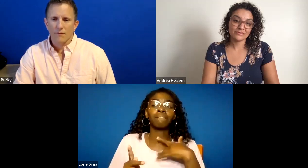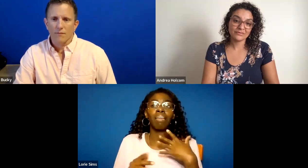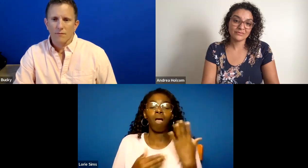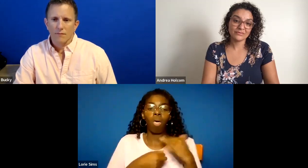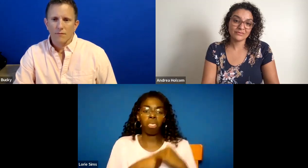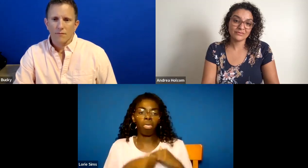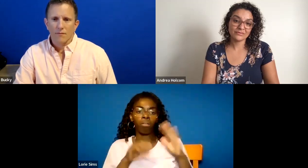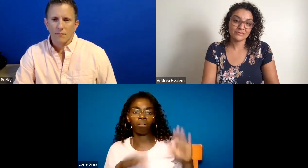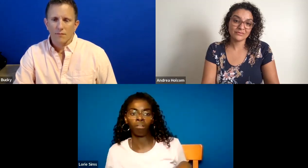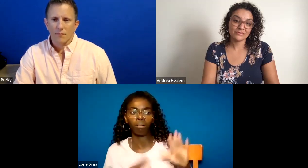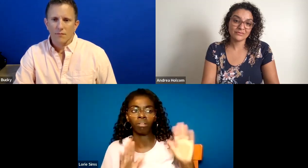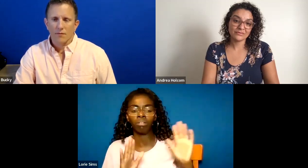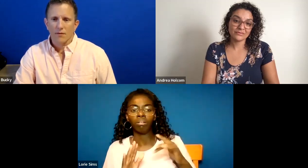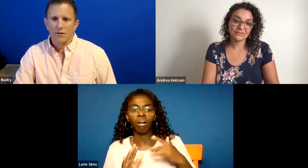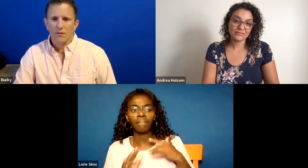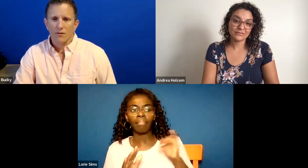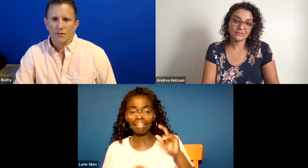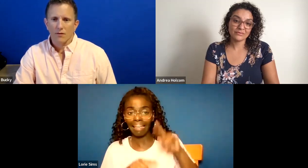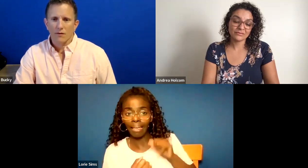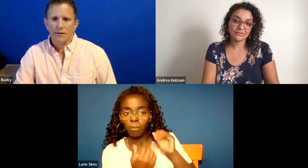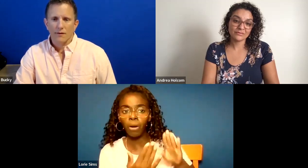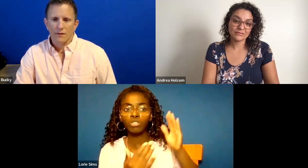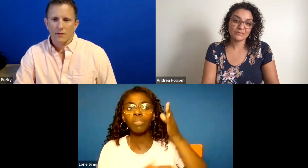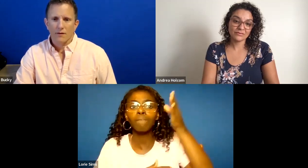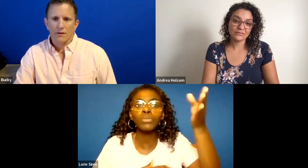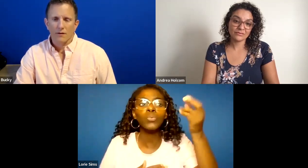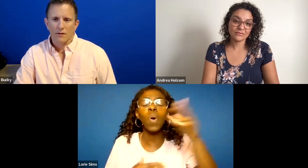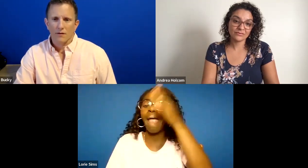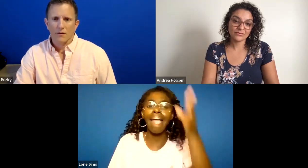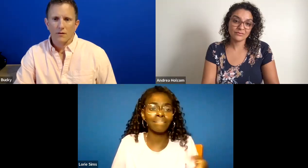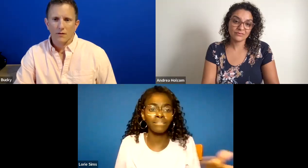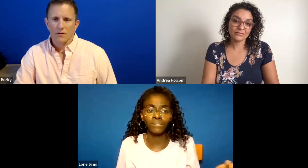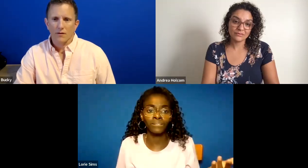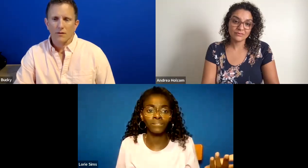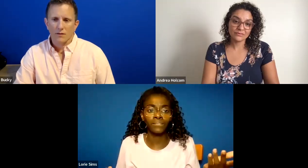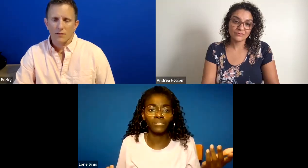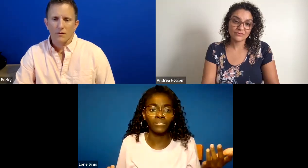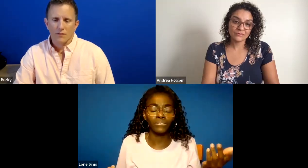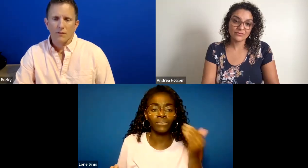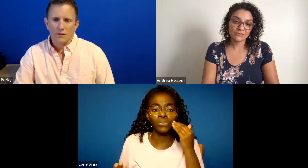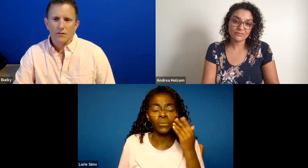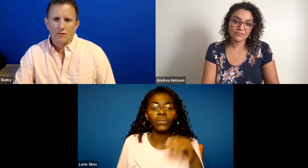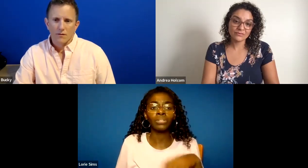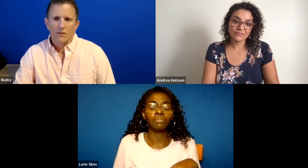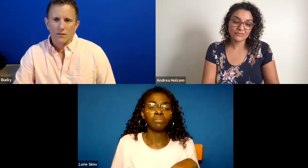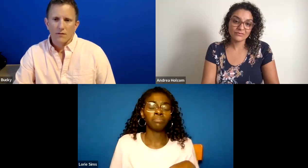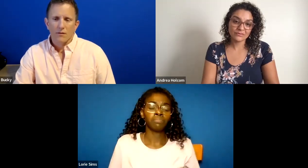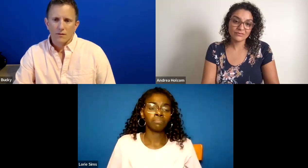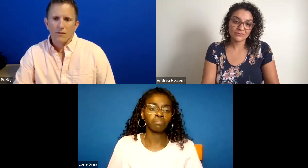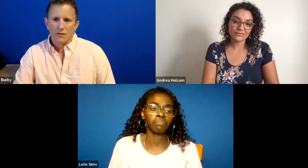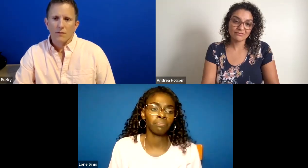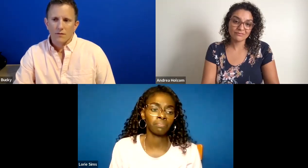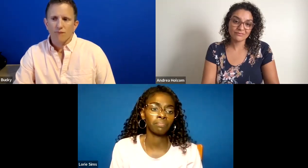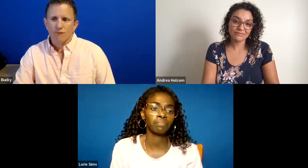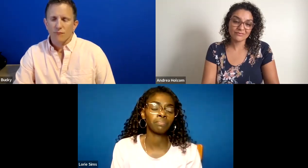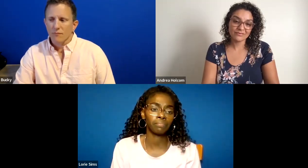to learn from this experience. You don't want people to feel oppressed or to feel that your approach is negative. You don't want that to happen. So you